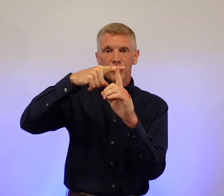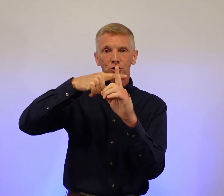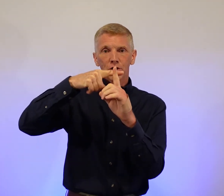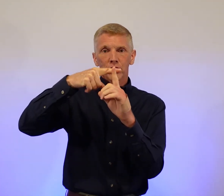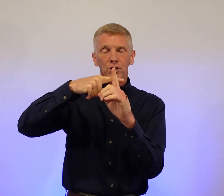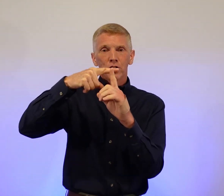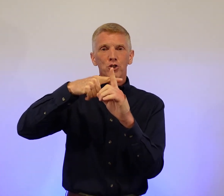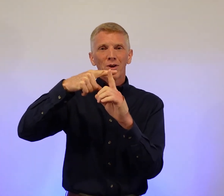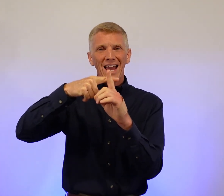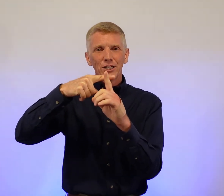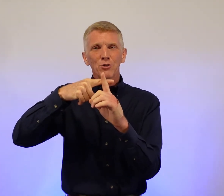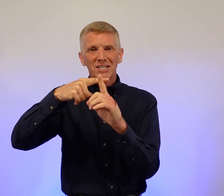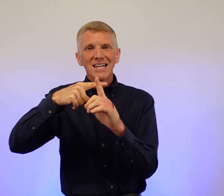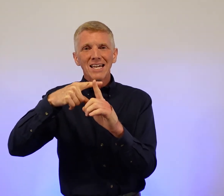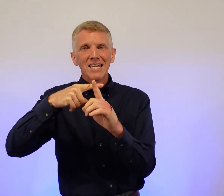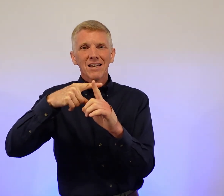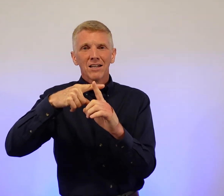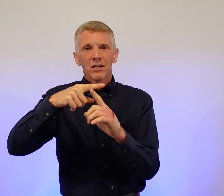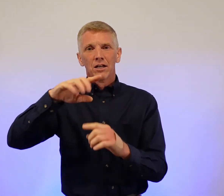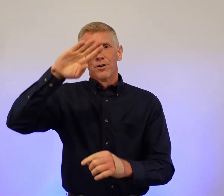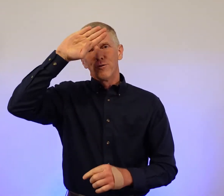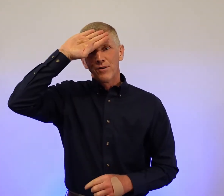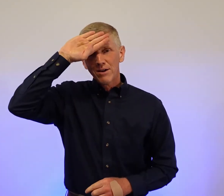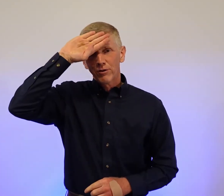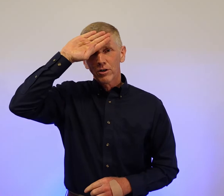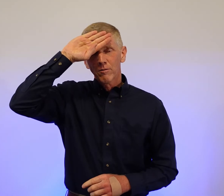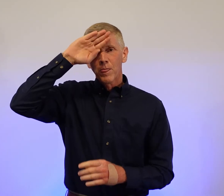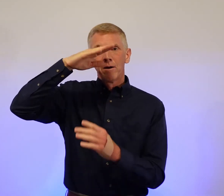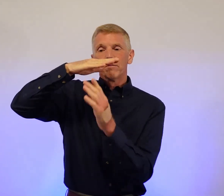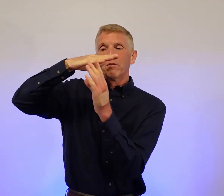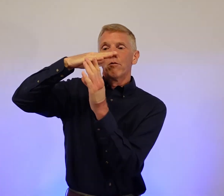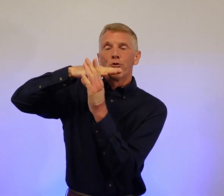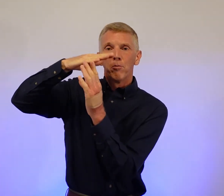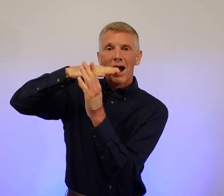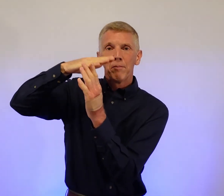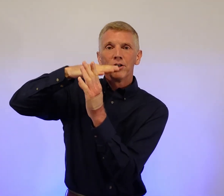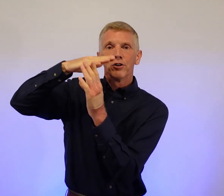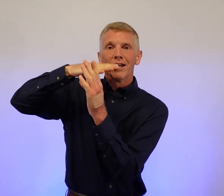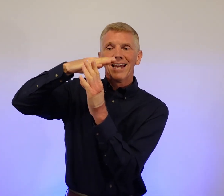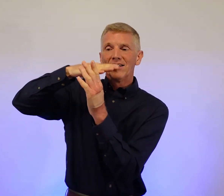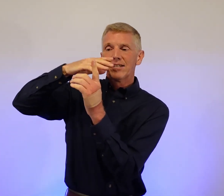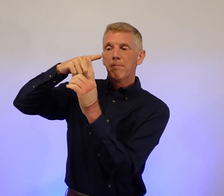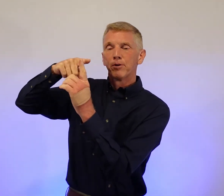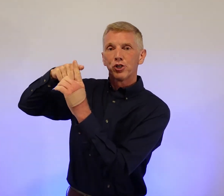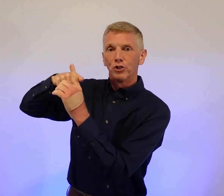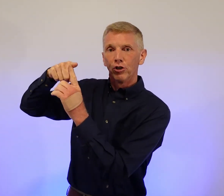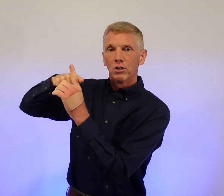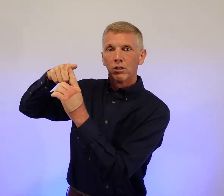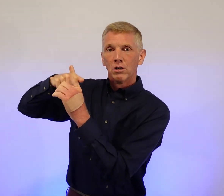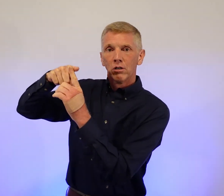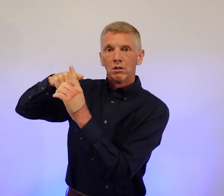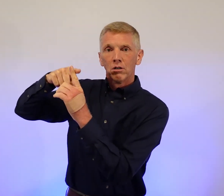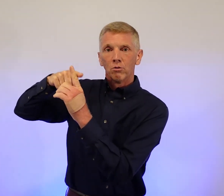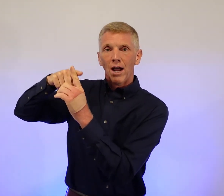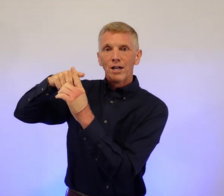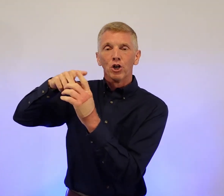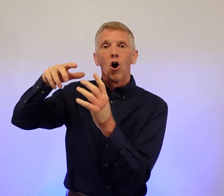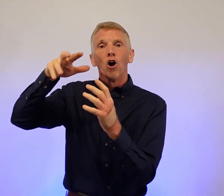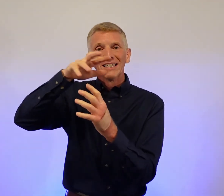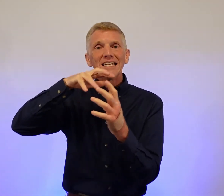Temperature. So can you see fever, thermometer, and temperature, right, could all easily